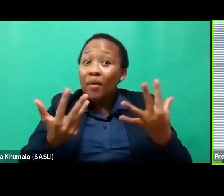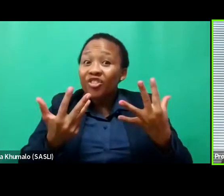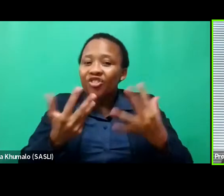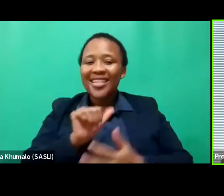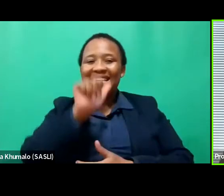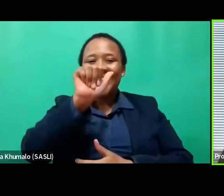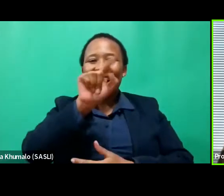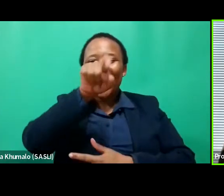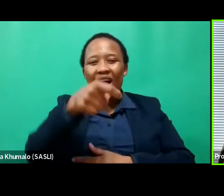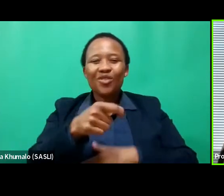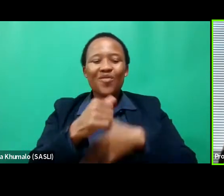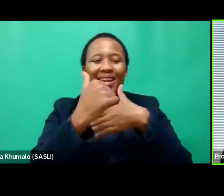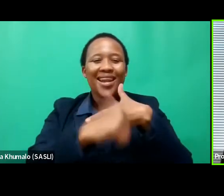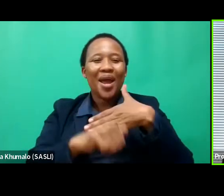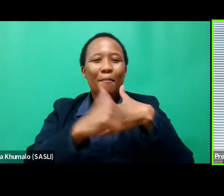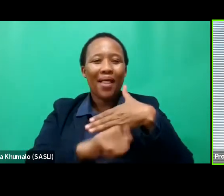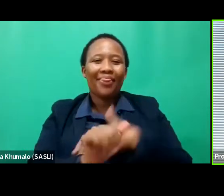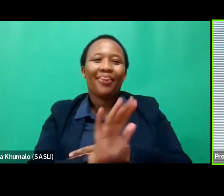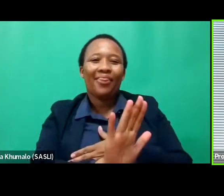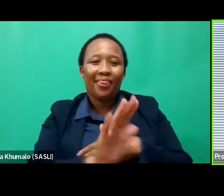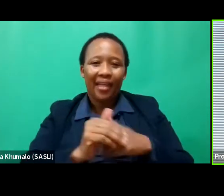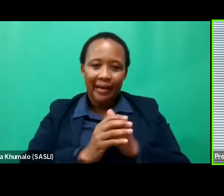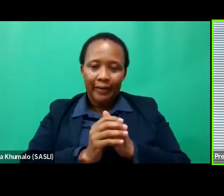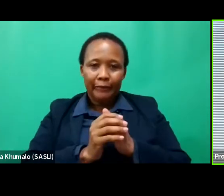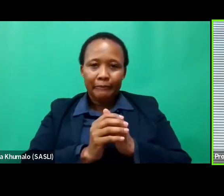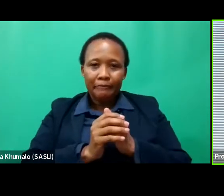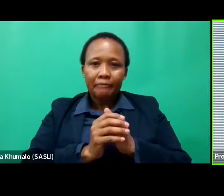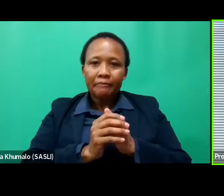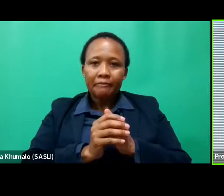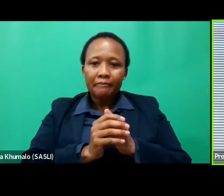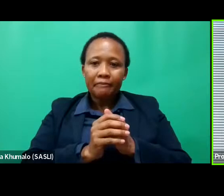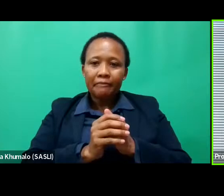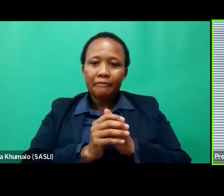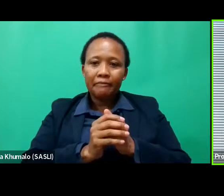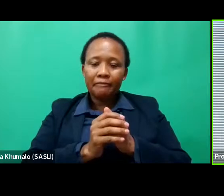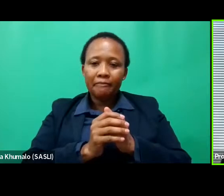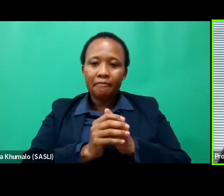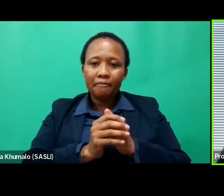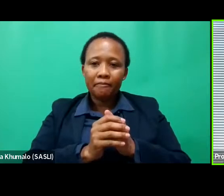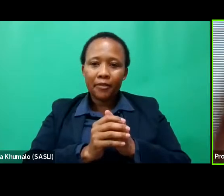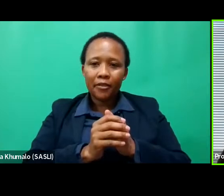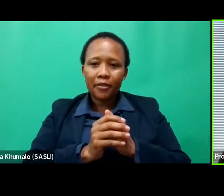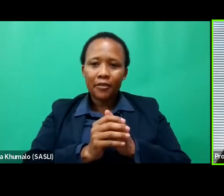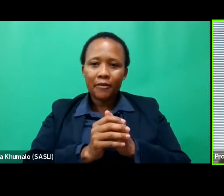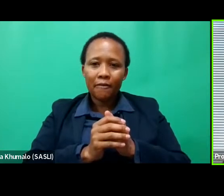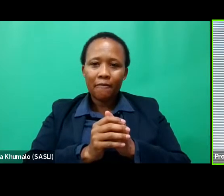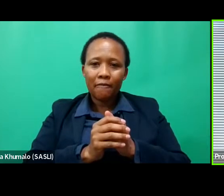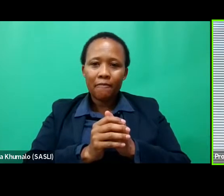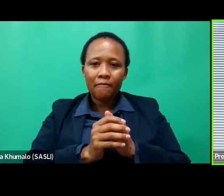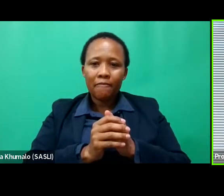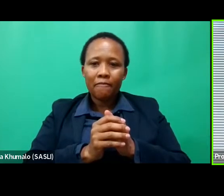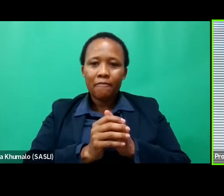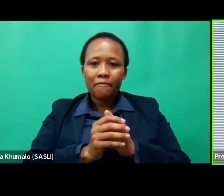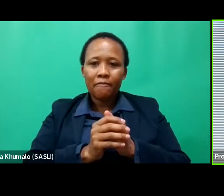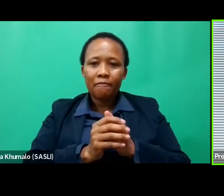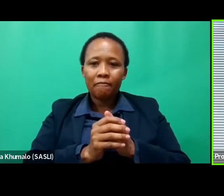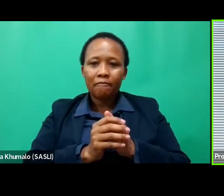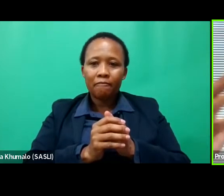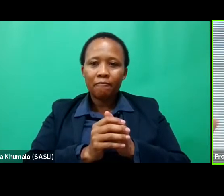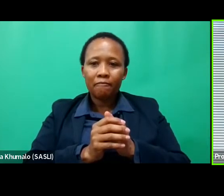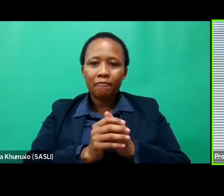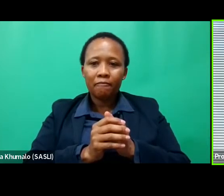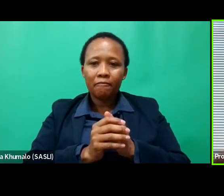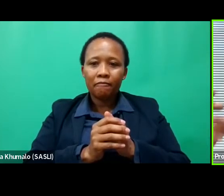Right? So let's talk about Pierre Bourdieu, right? So we have an education challenge in South Africa.